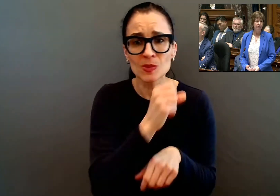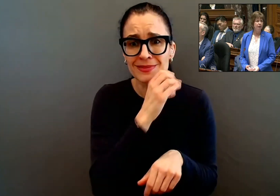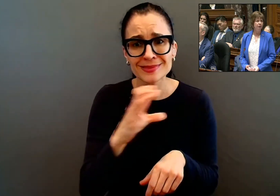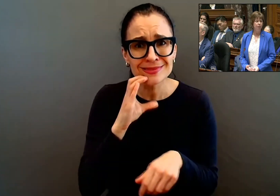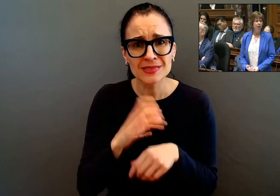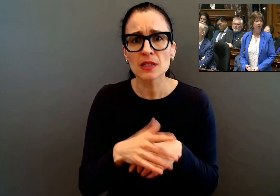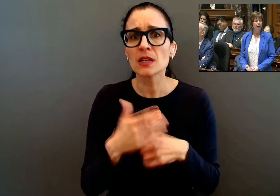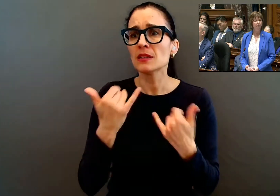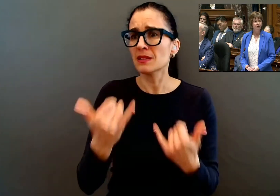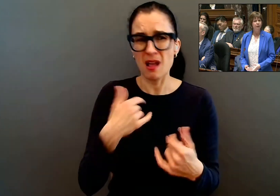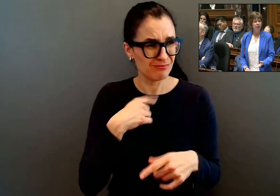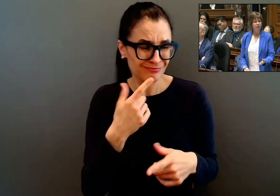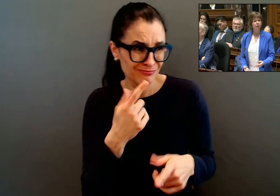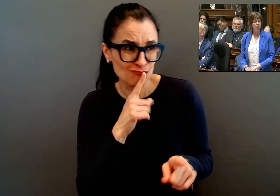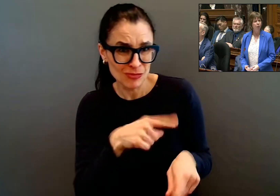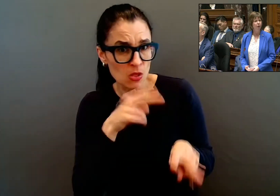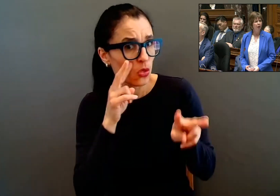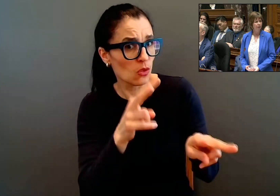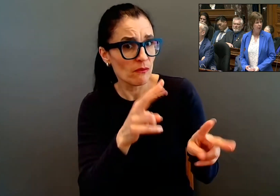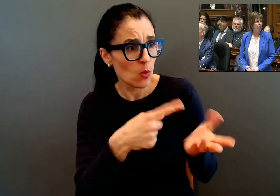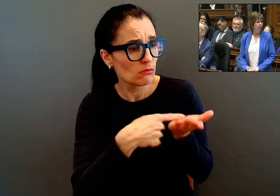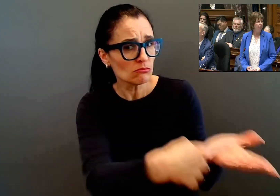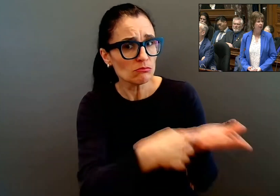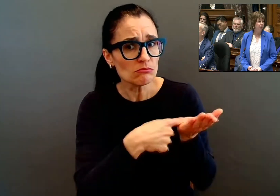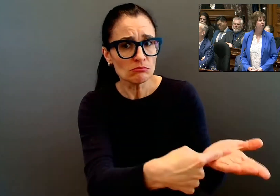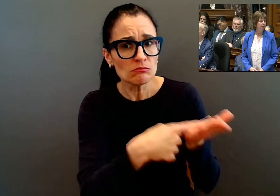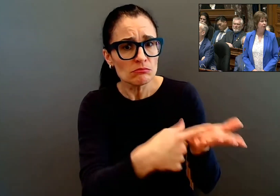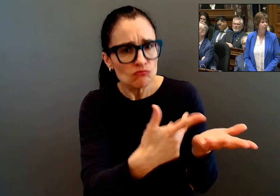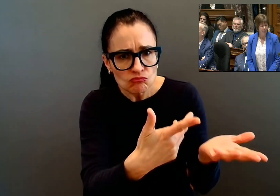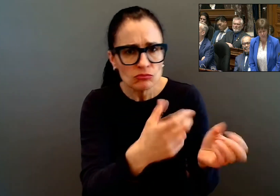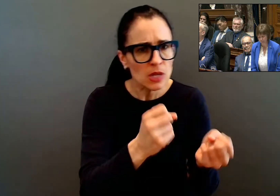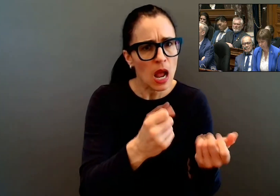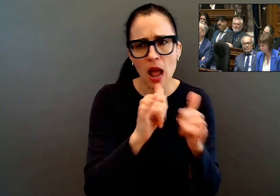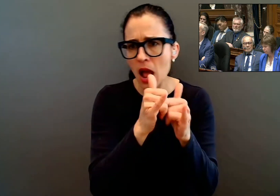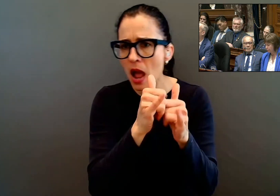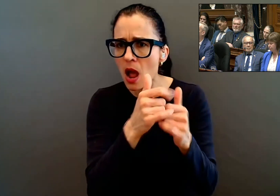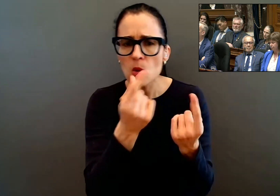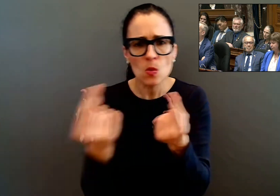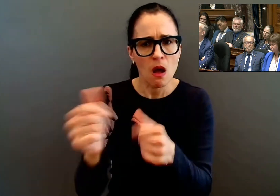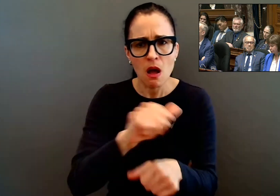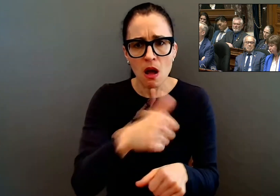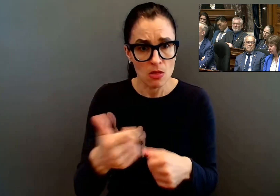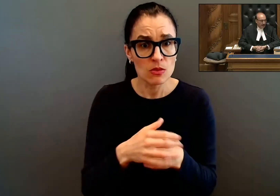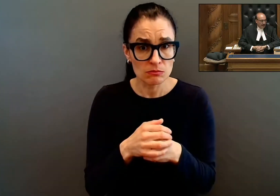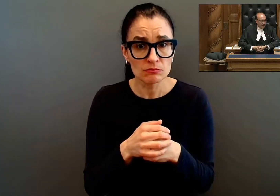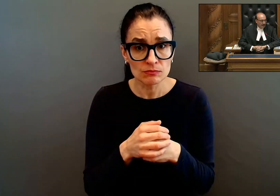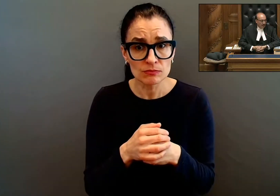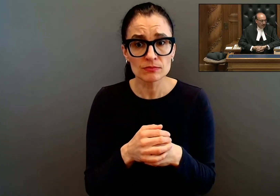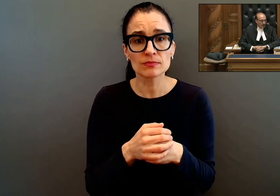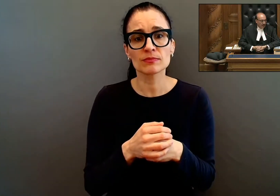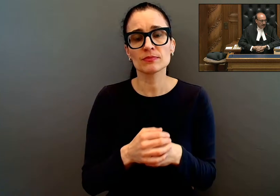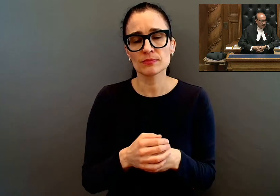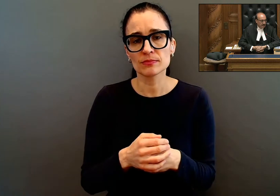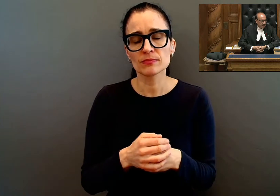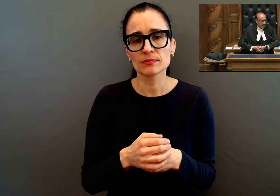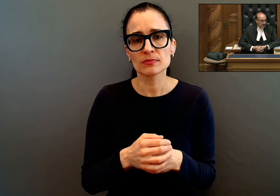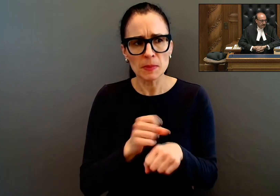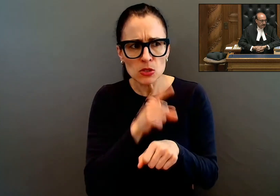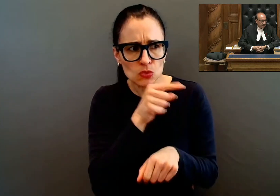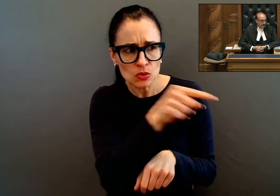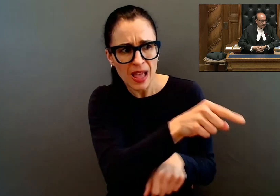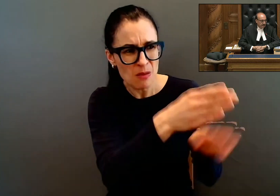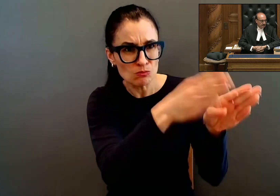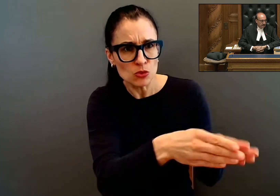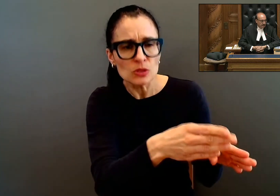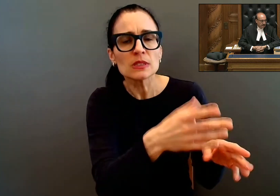navigate the system and get this individual the support that they need. Thank you. Member for Langley Willowbrook. Thank you, Mr.